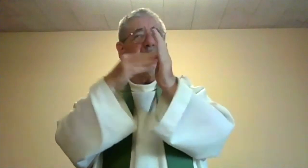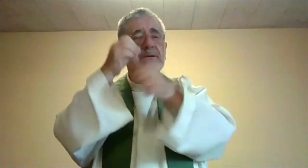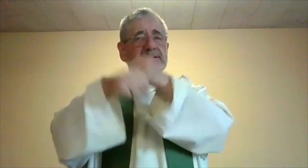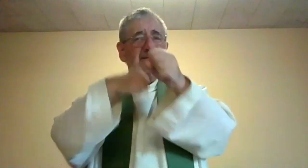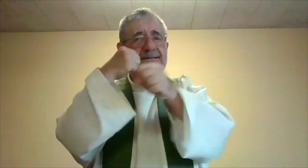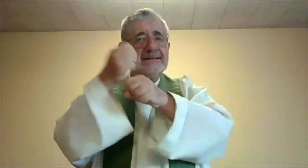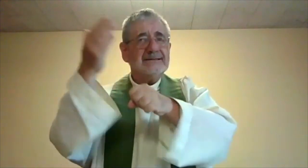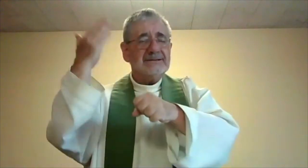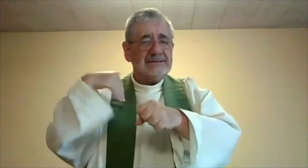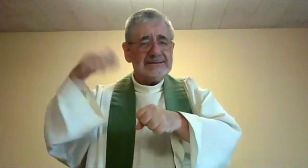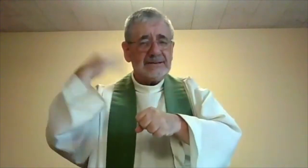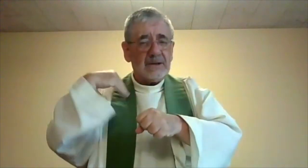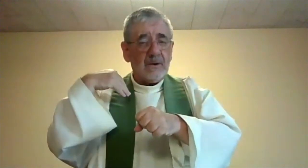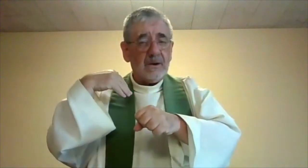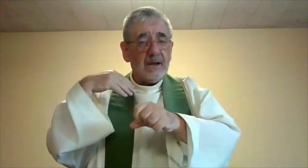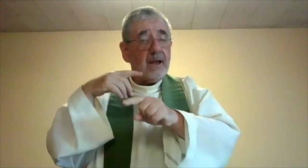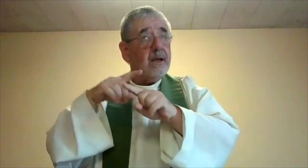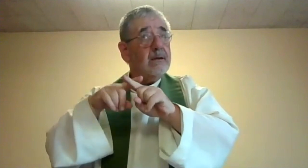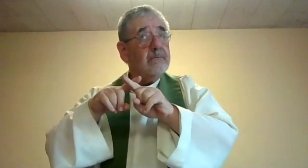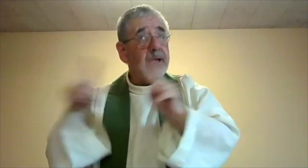over 2,000 years ago.